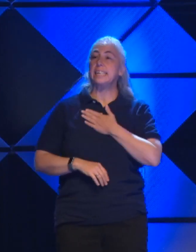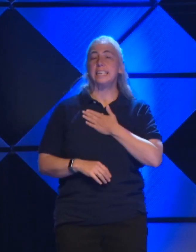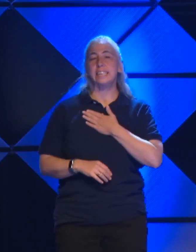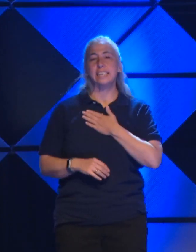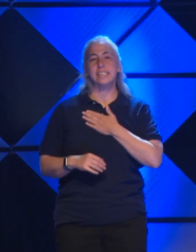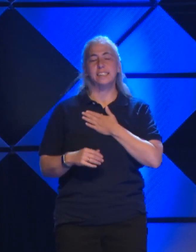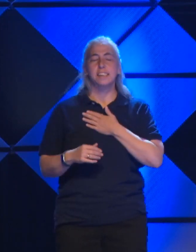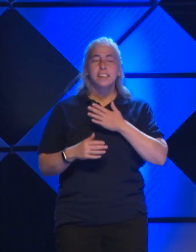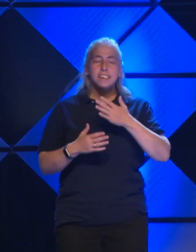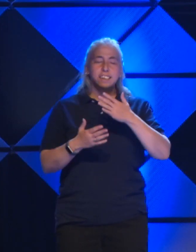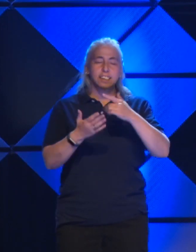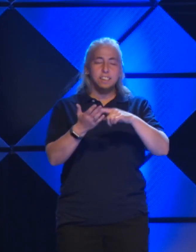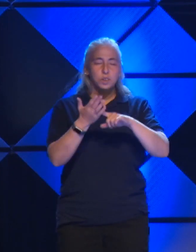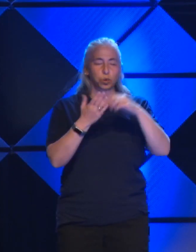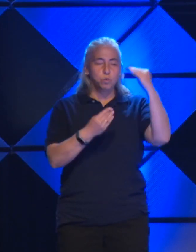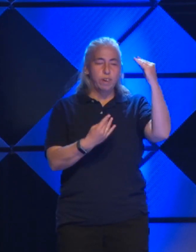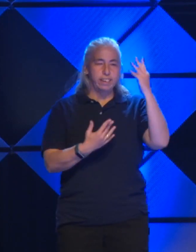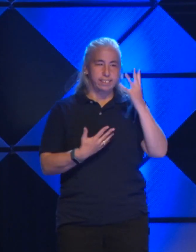graceful, okay?